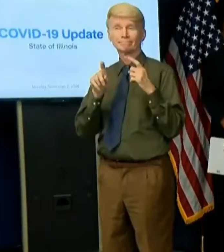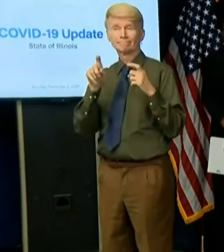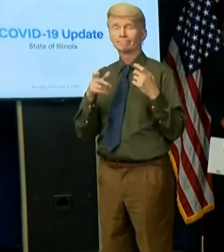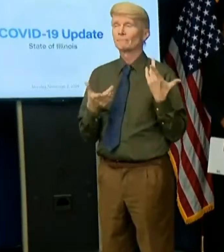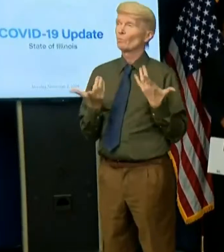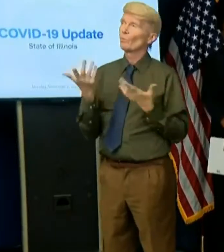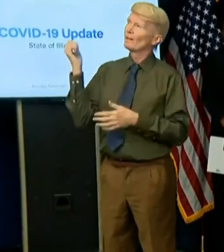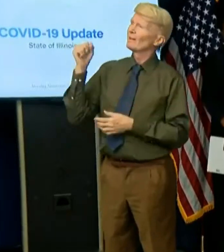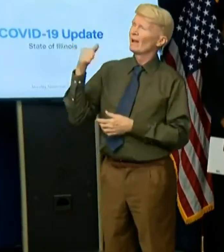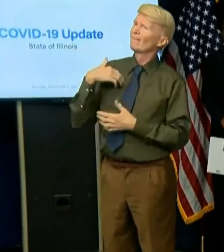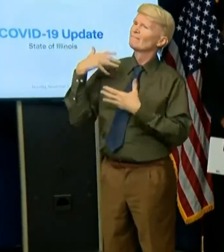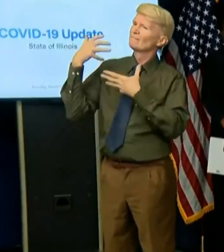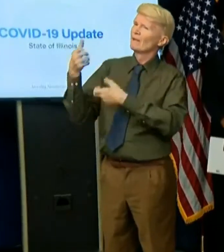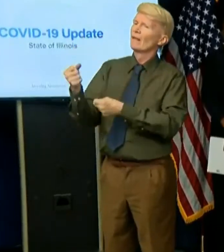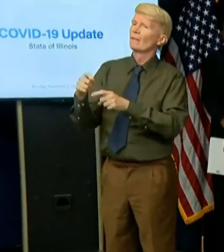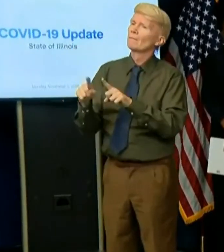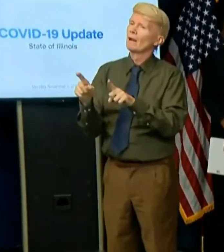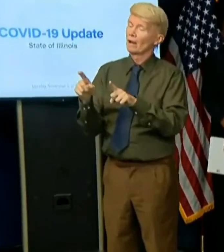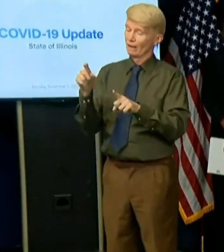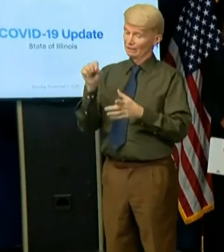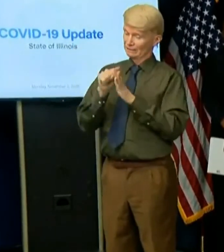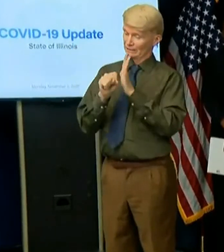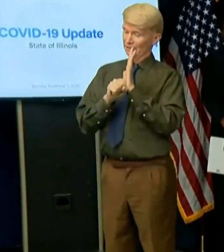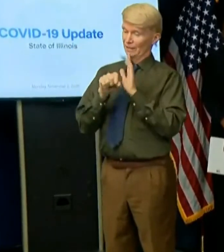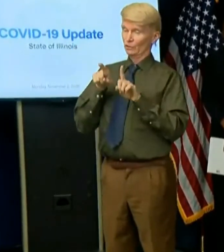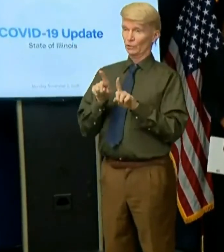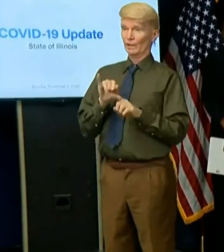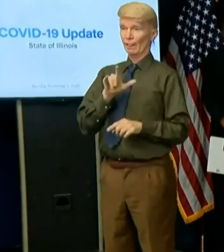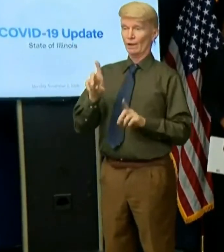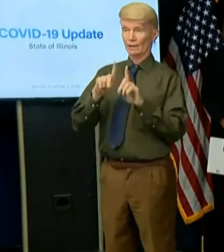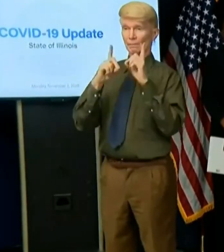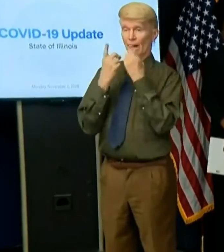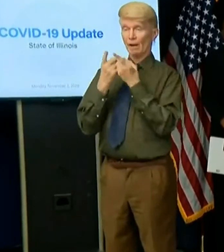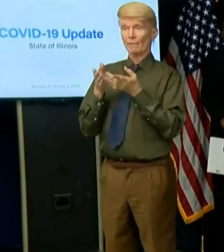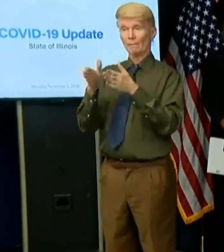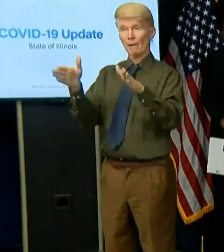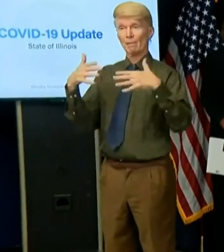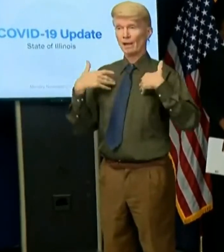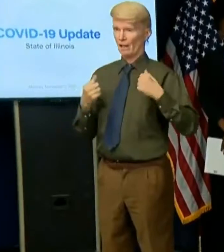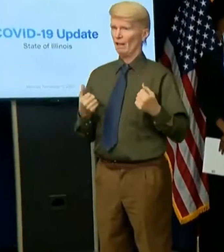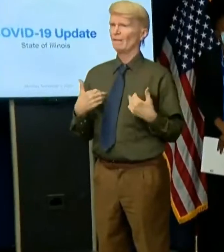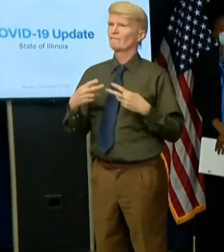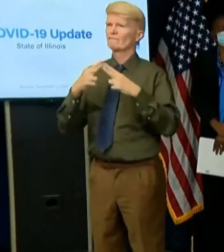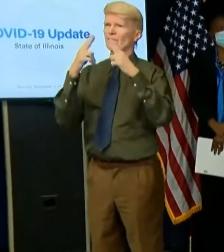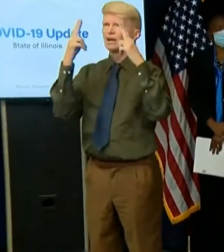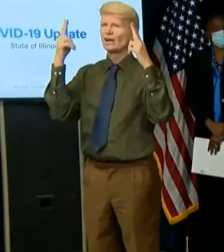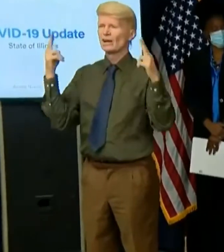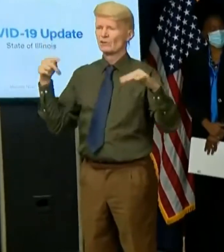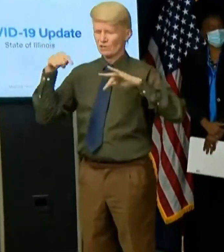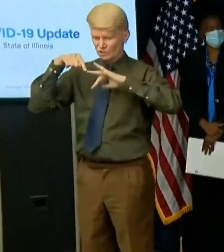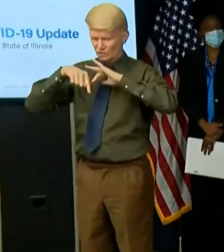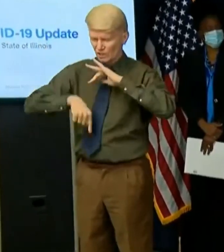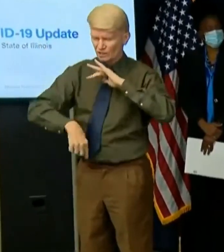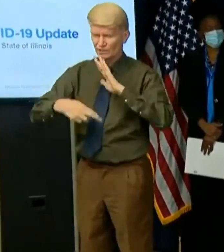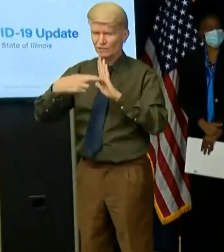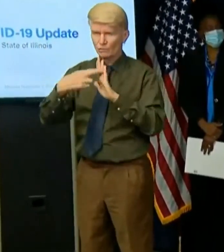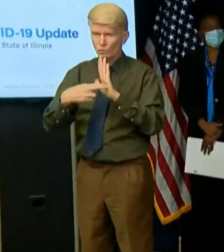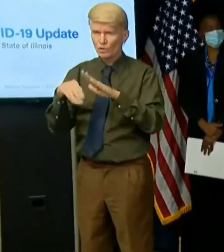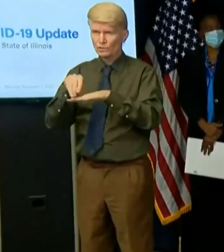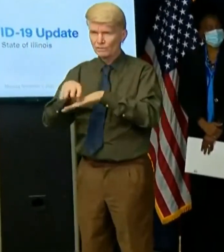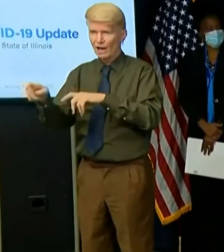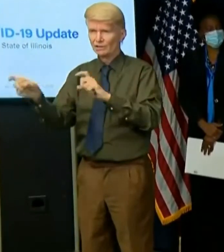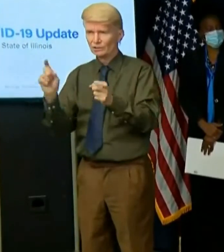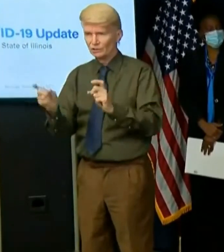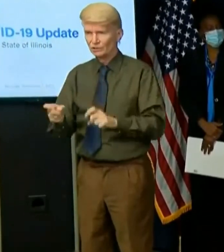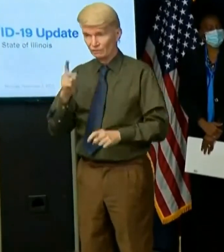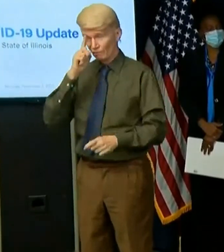least broadly for the state, we have at the Illinois Department of Public Health. That's why we put out a very, very, very extensive set of guidance for the